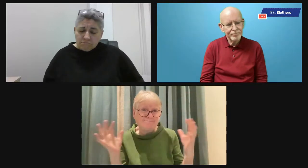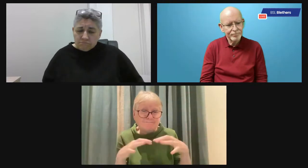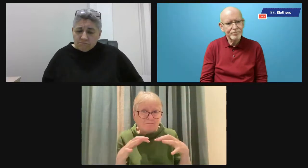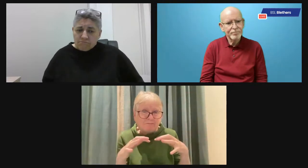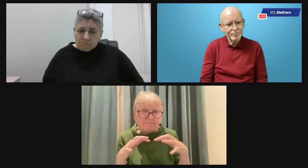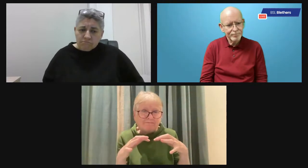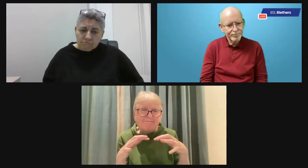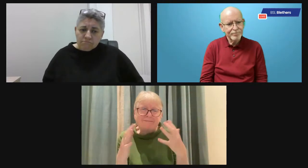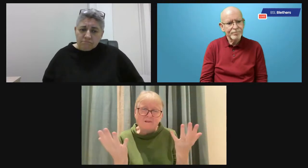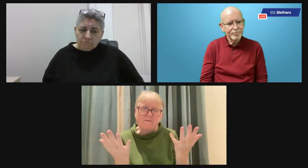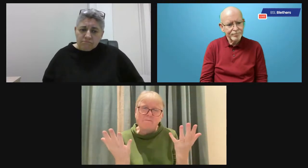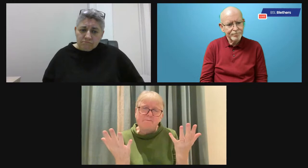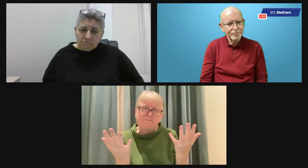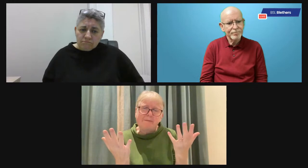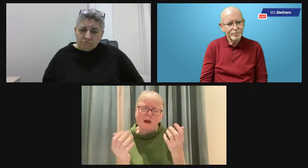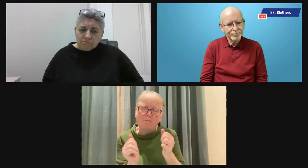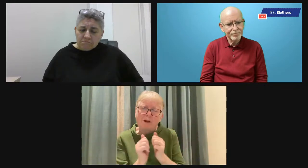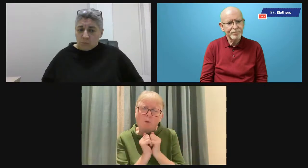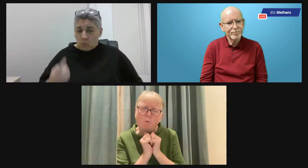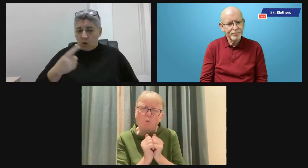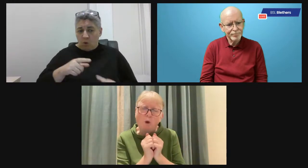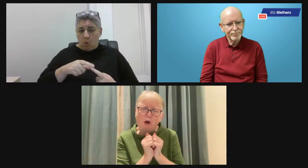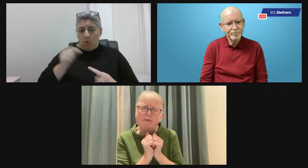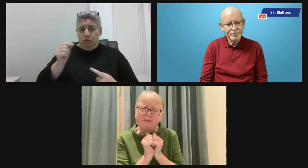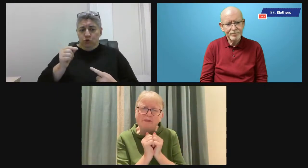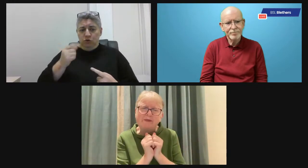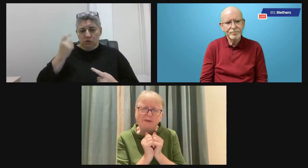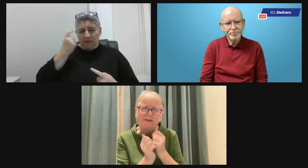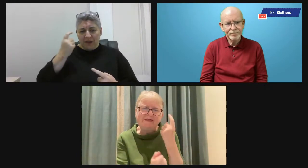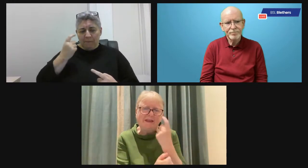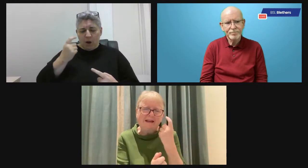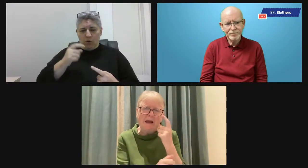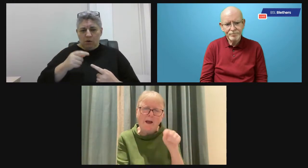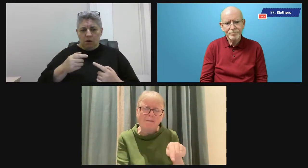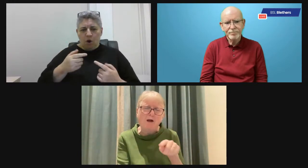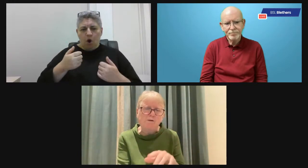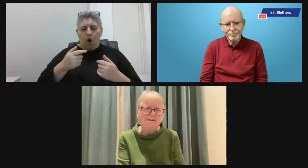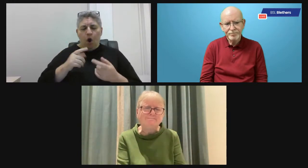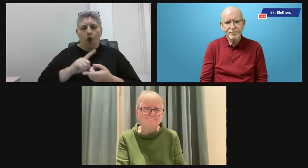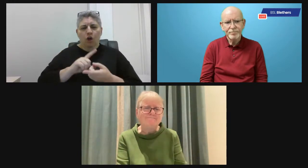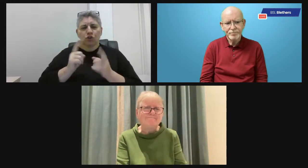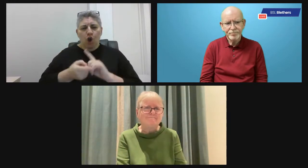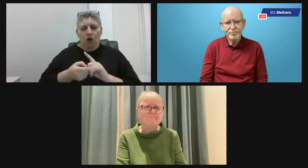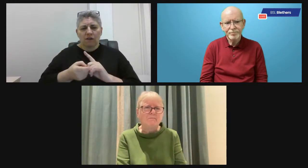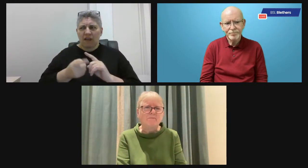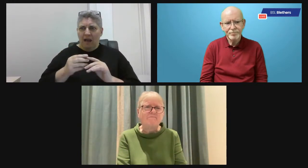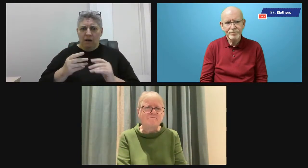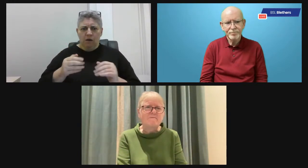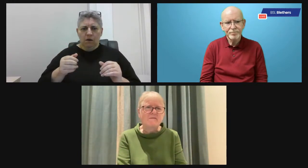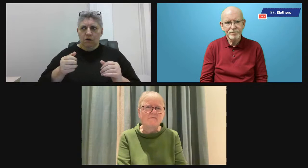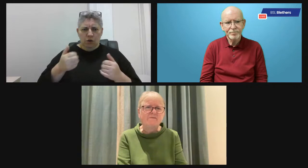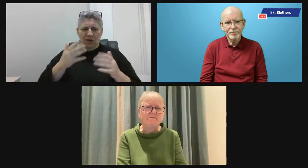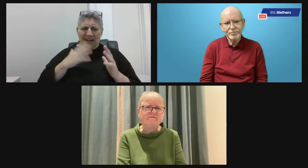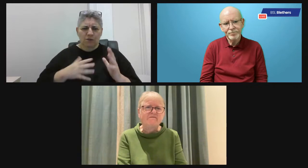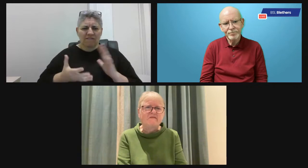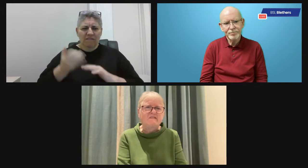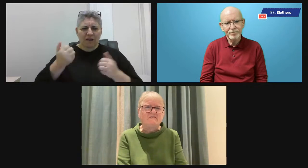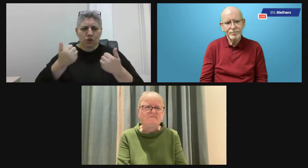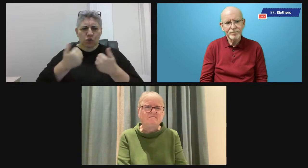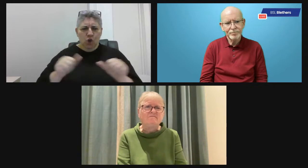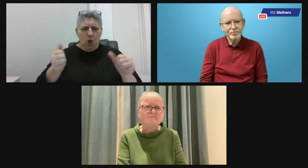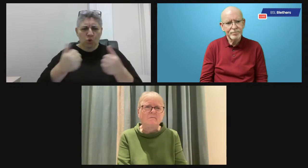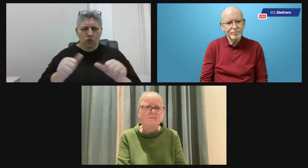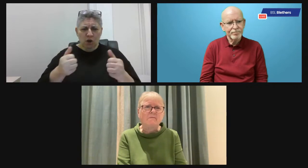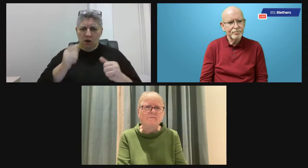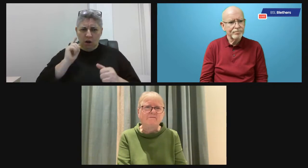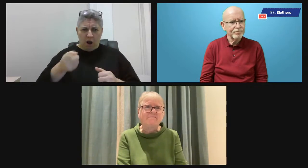Zoom, UK wide, so that we can all get together and access that. I think it would be so worthwhile and really worthwhile, those people thinking